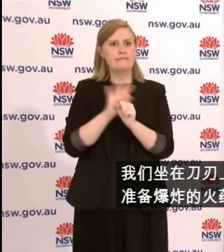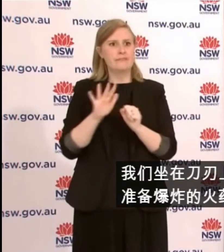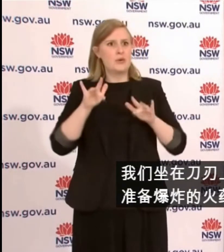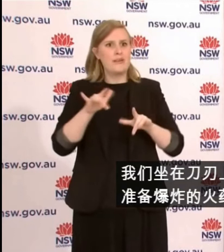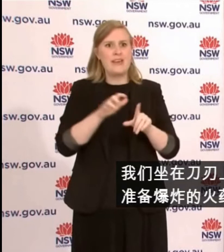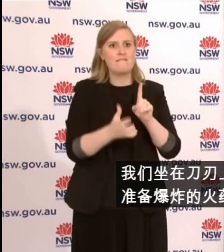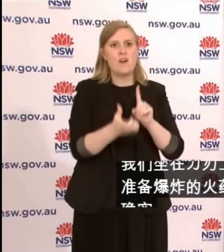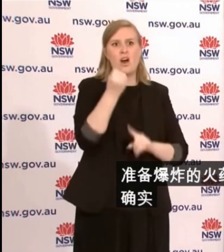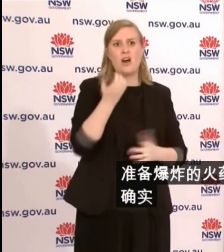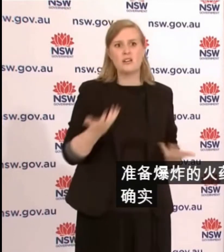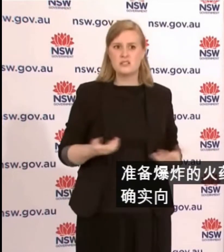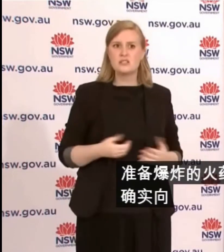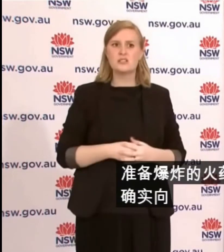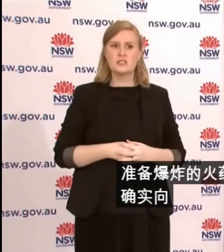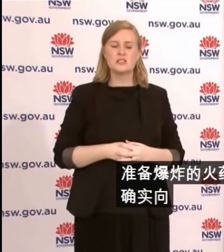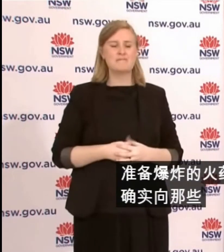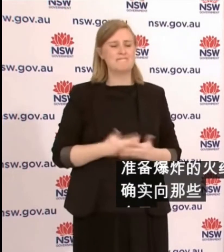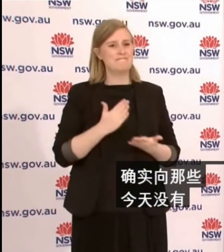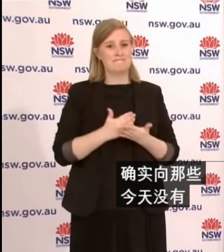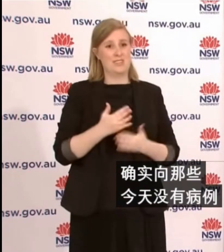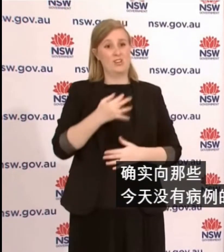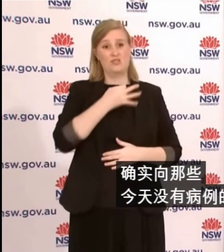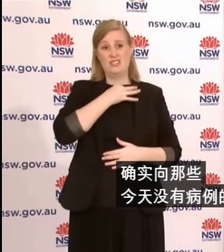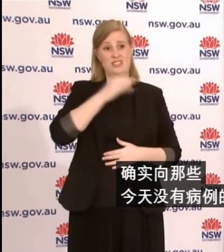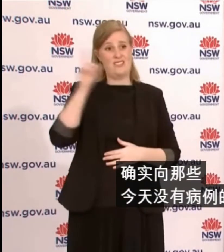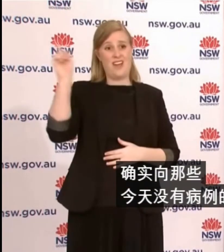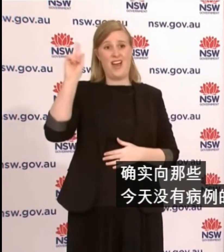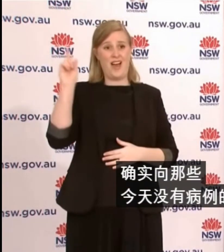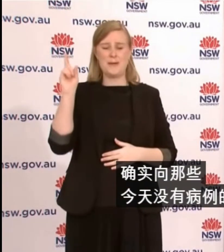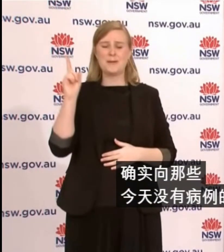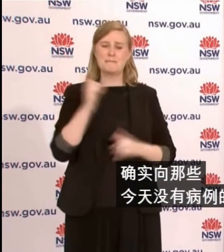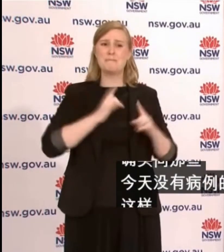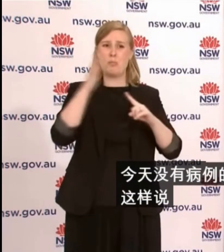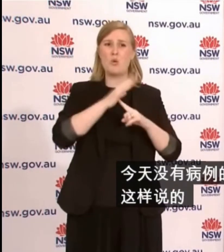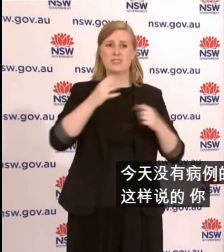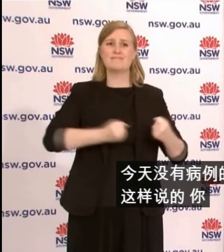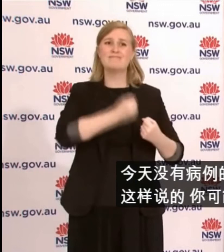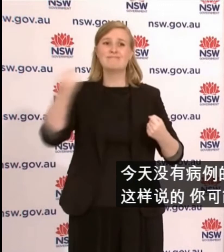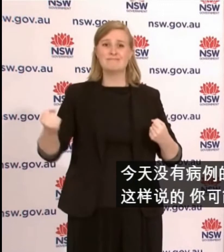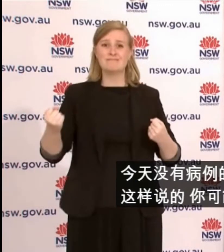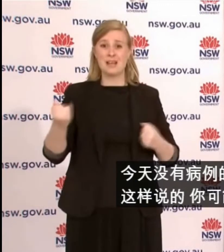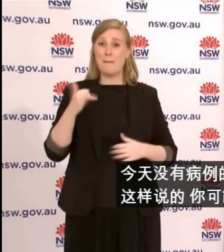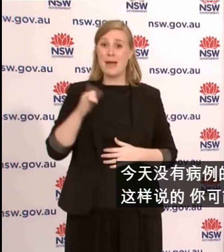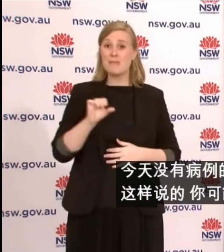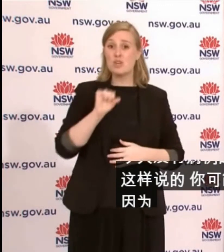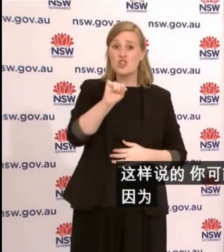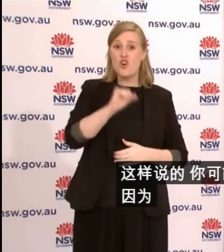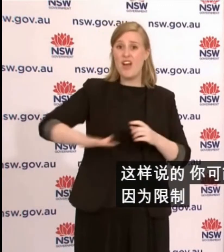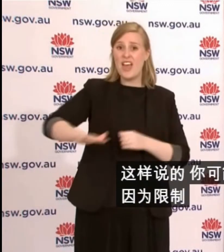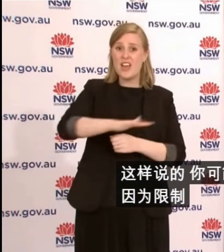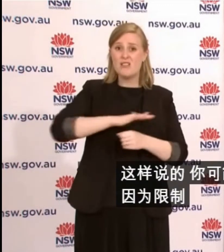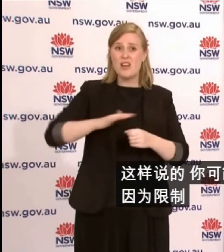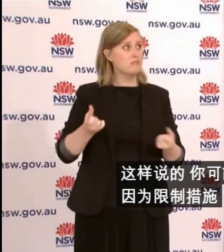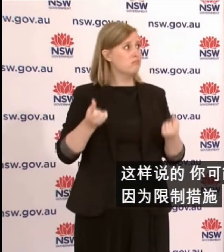and I do apologise to those communities that don't have cases today, but I put it this way. The reason you may not have cases is because of